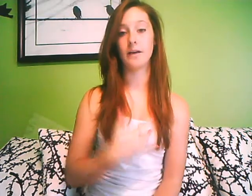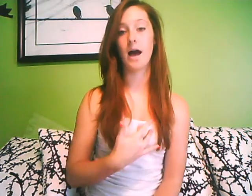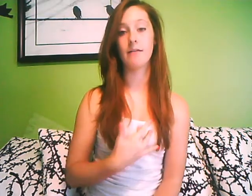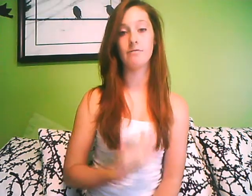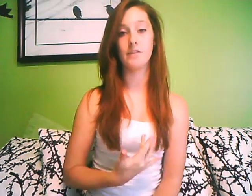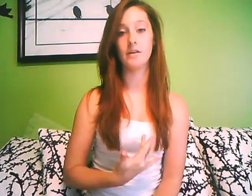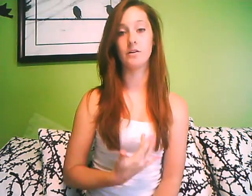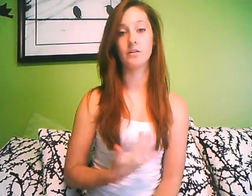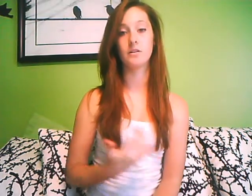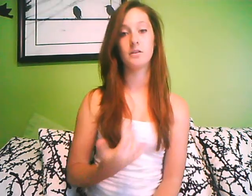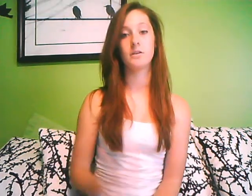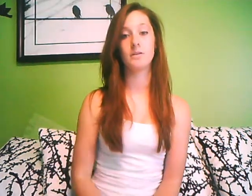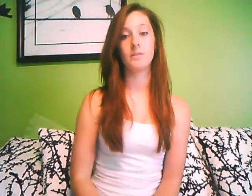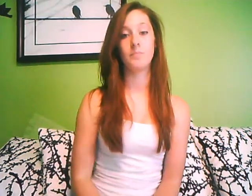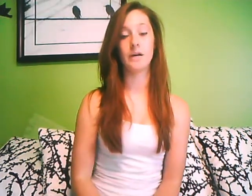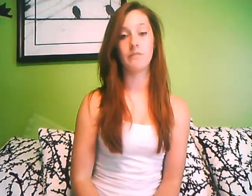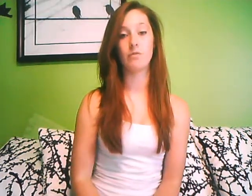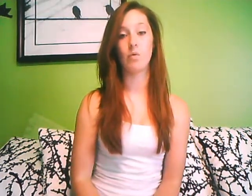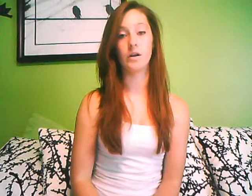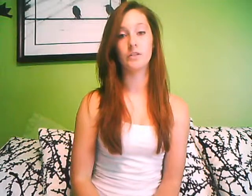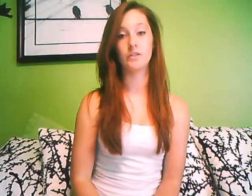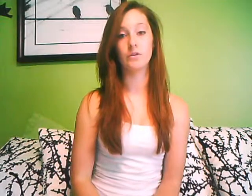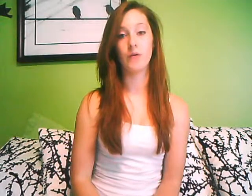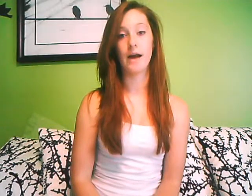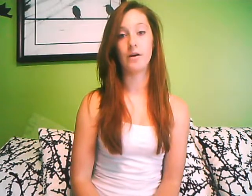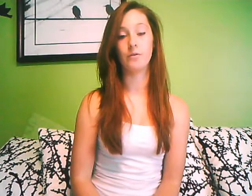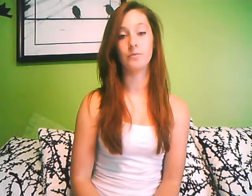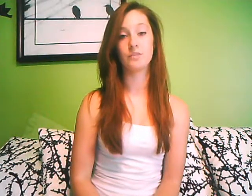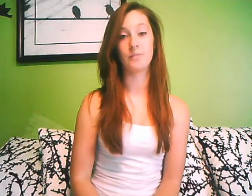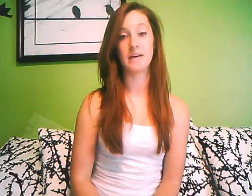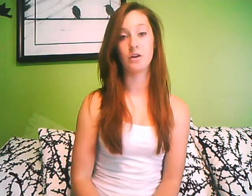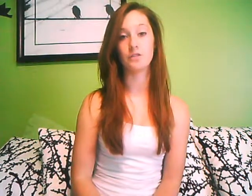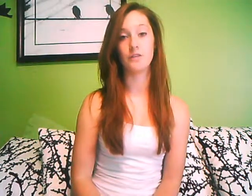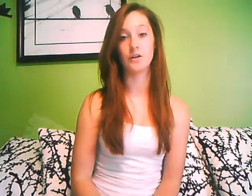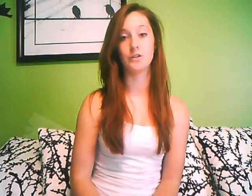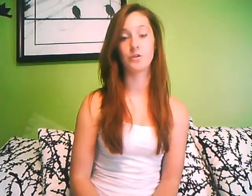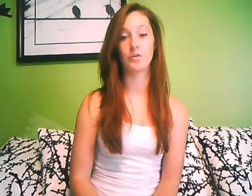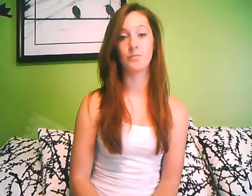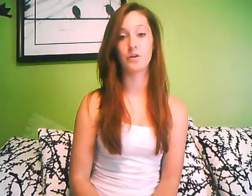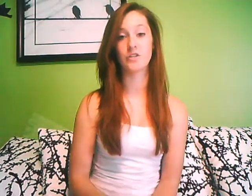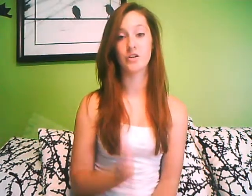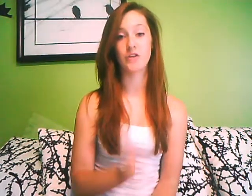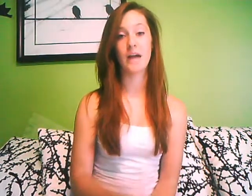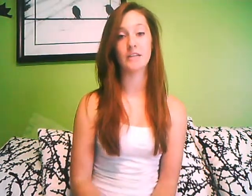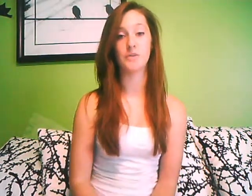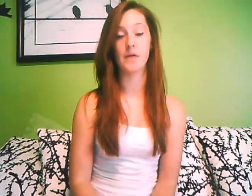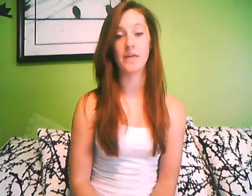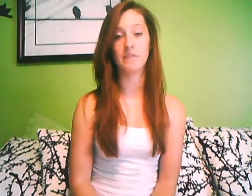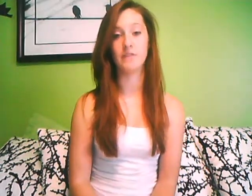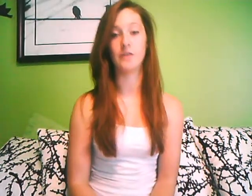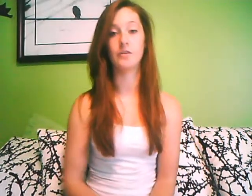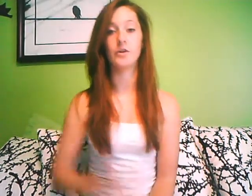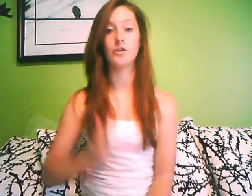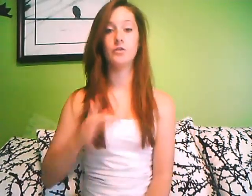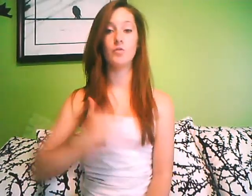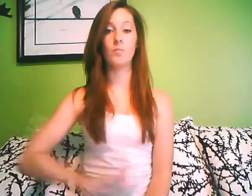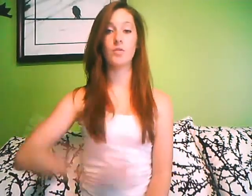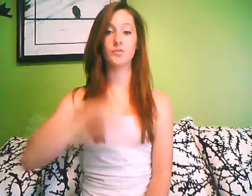I feel, but if you want to do how somebody else feels or the person you're signing to, how they feel, you do it multiple